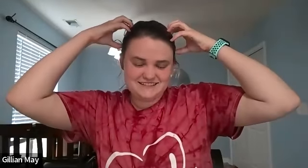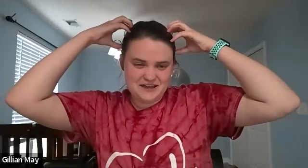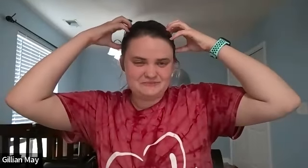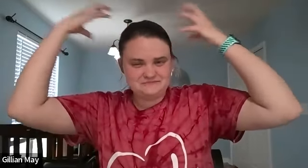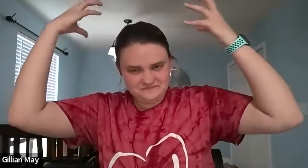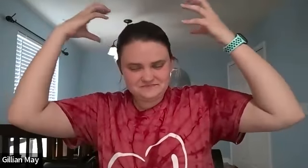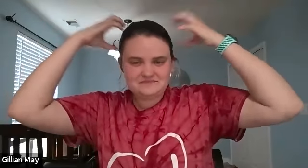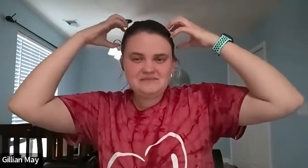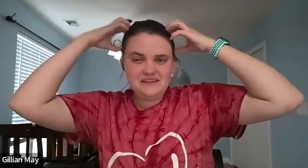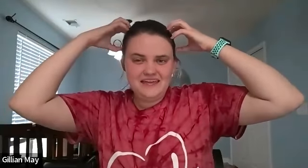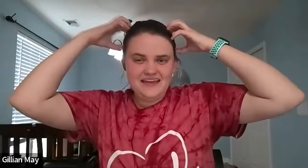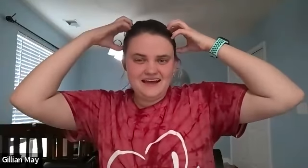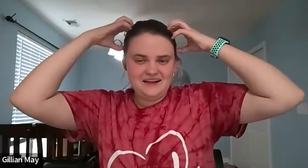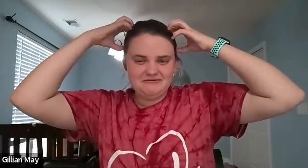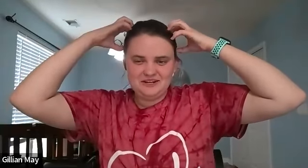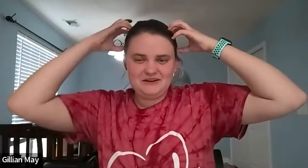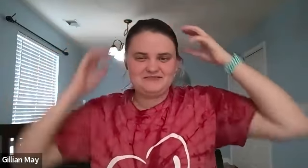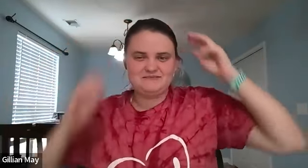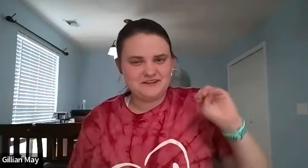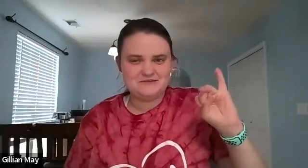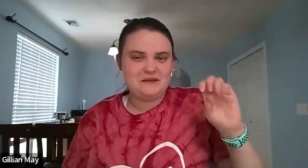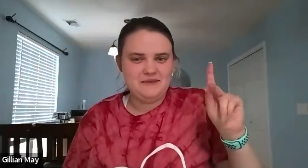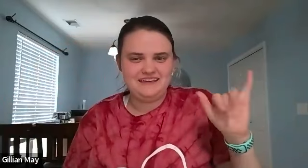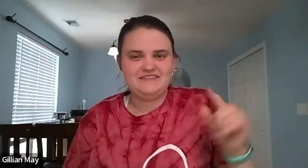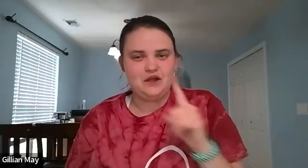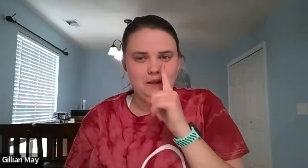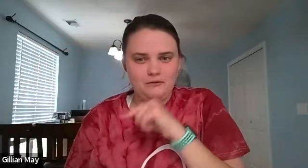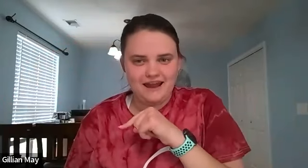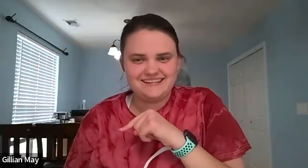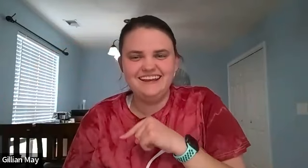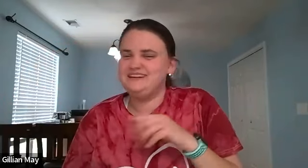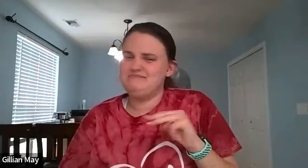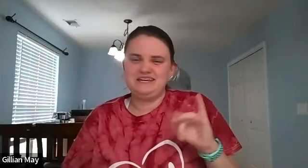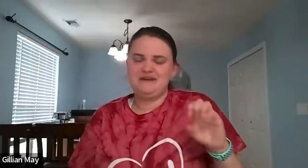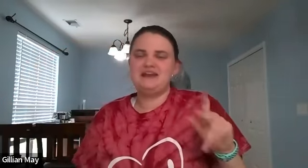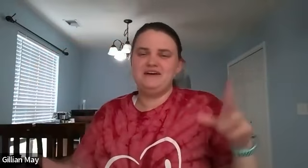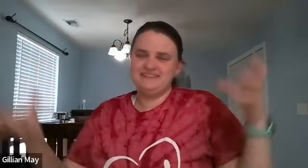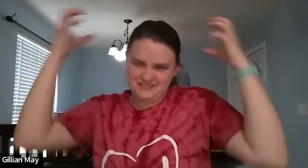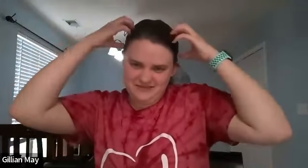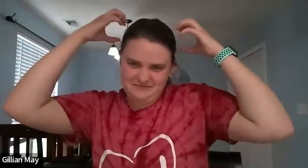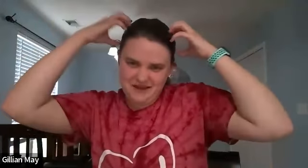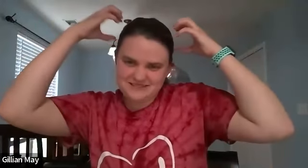So you don't have to be finger spelling Mickey and then going rat and Mickey rat. No, it's just Mickey Mouse.